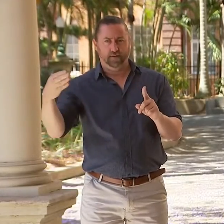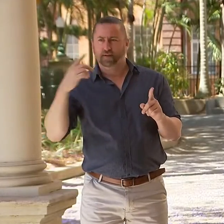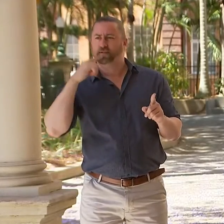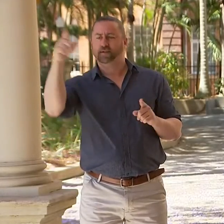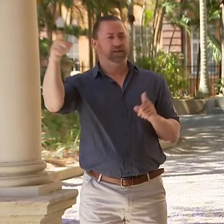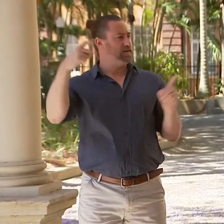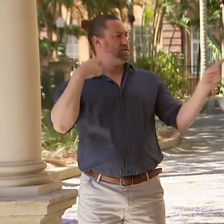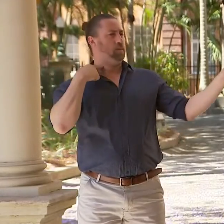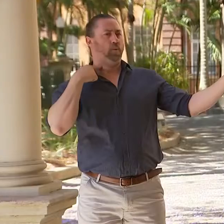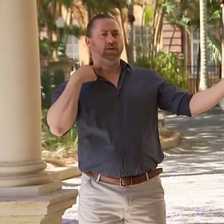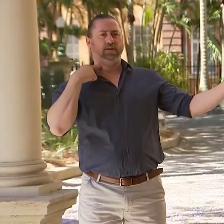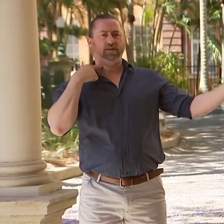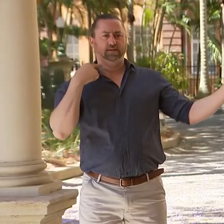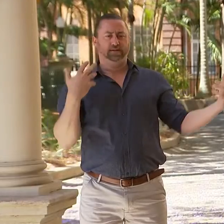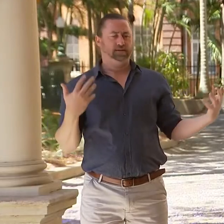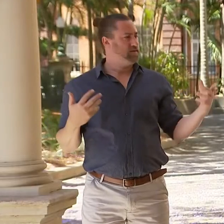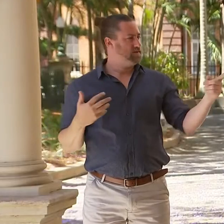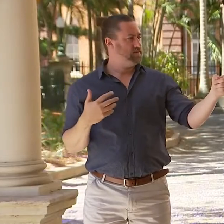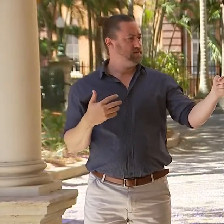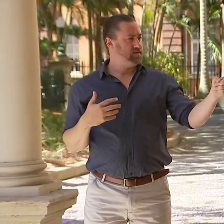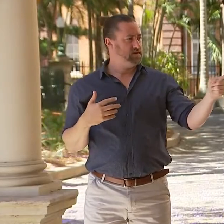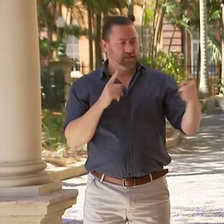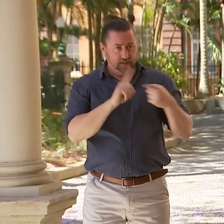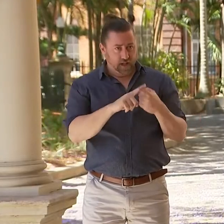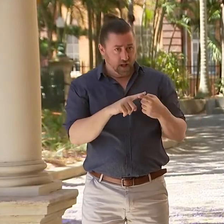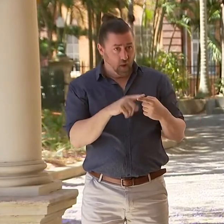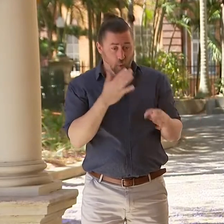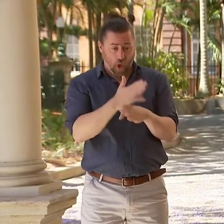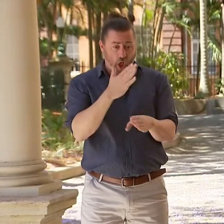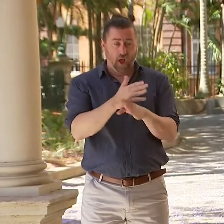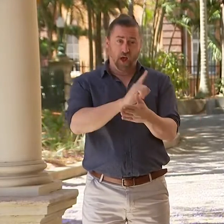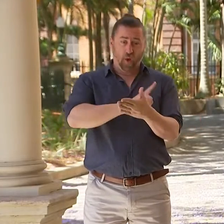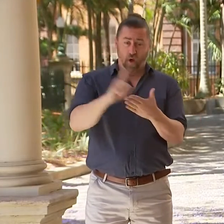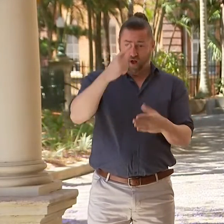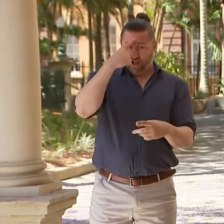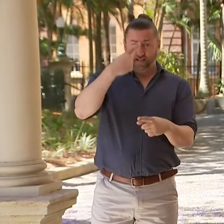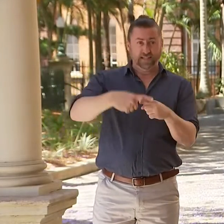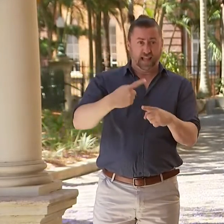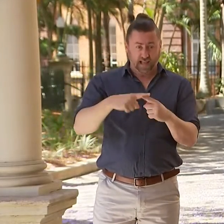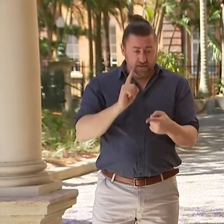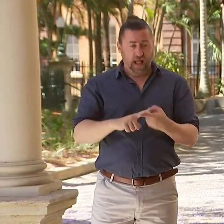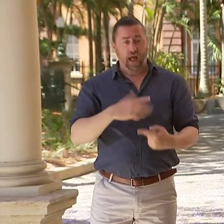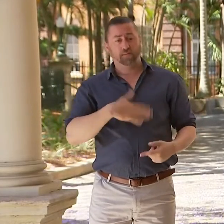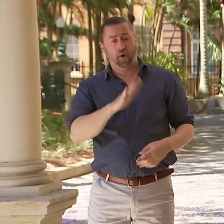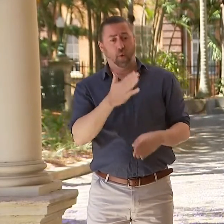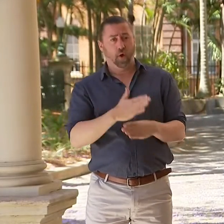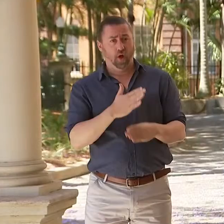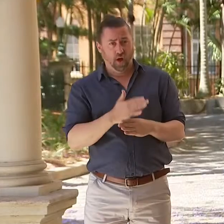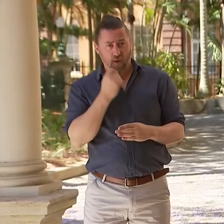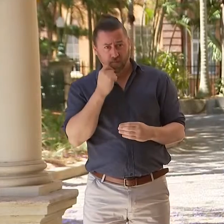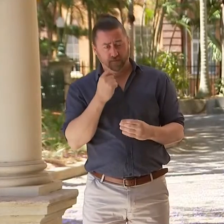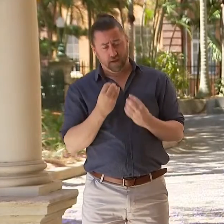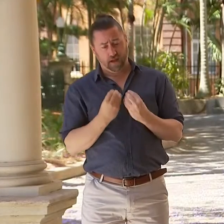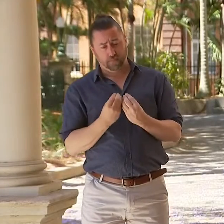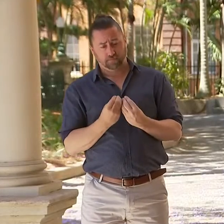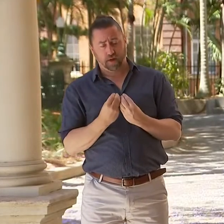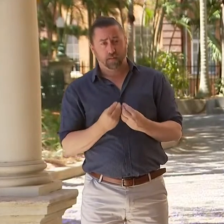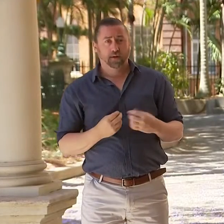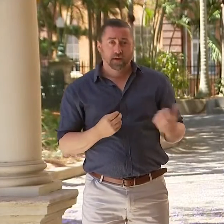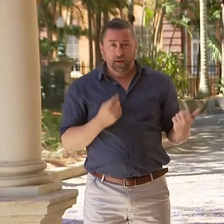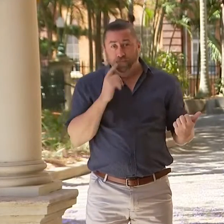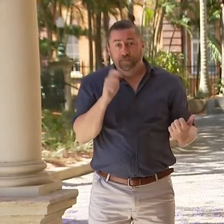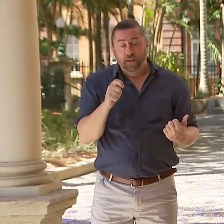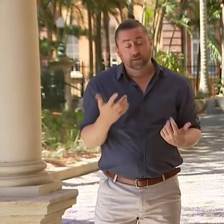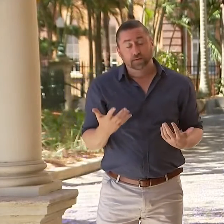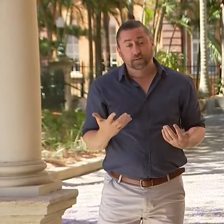during, so she was still working while she's symptomatic? Yes. Obviously concerned. Well, it is,